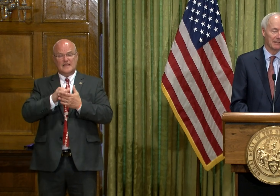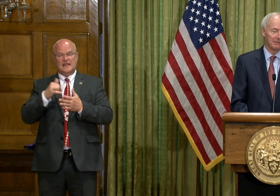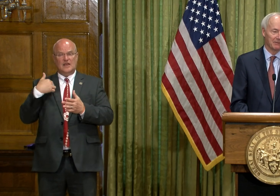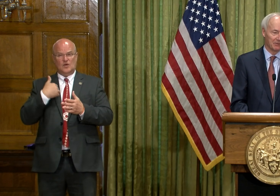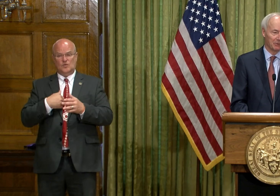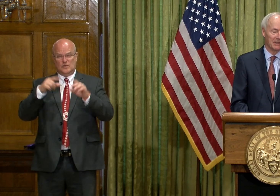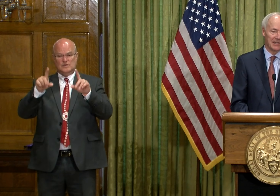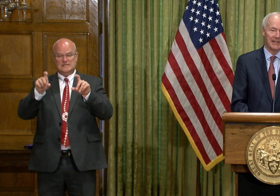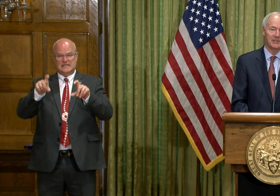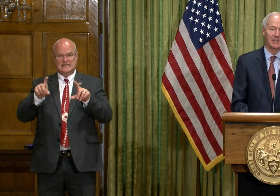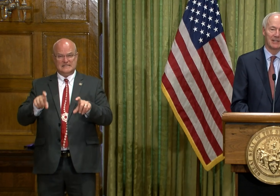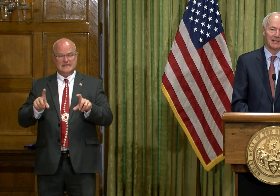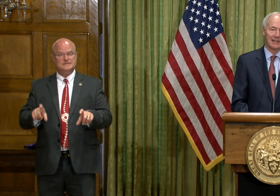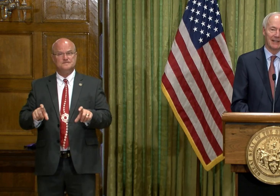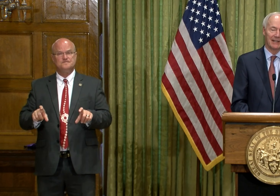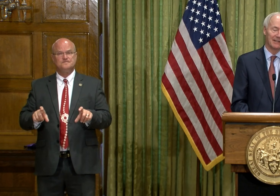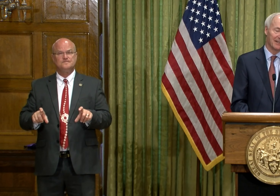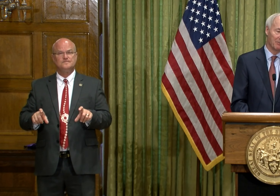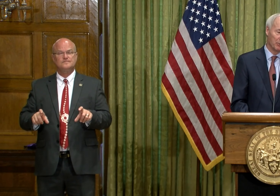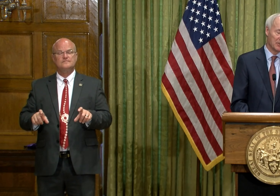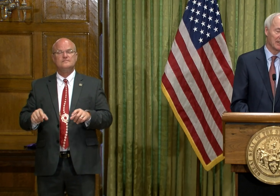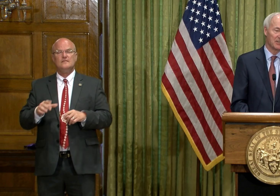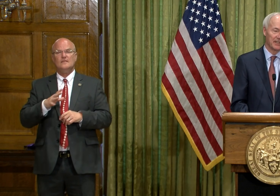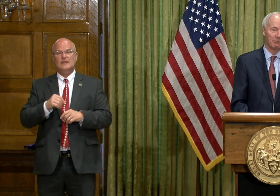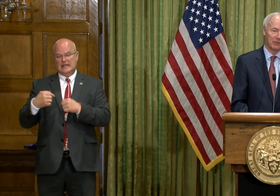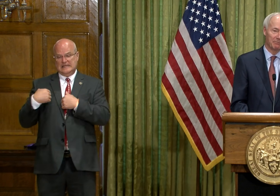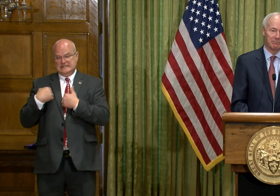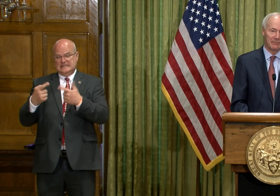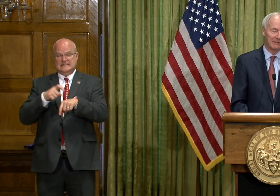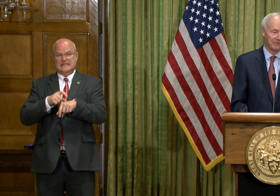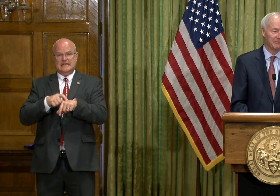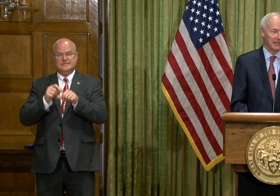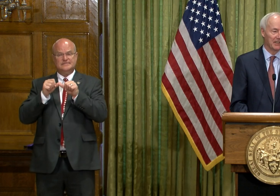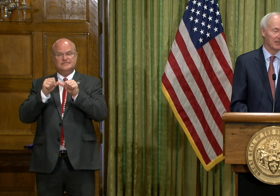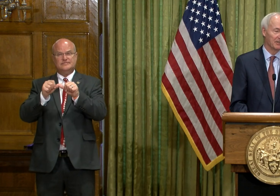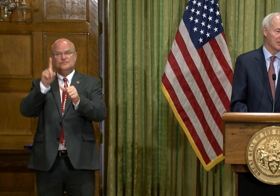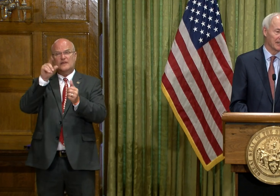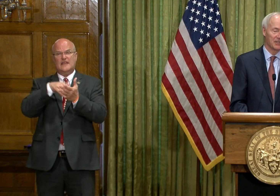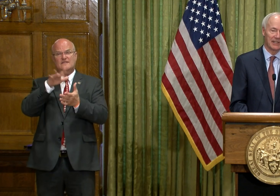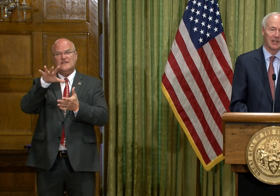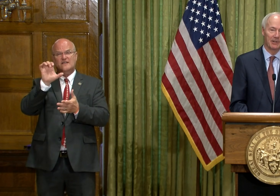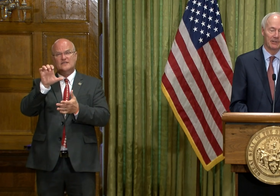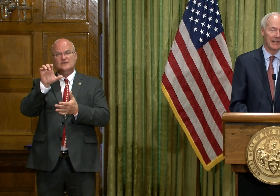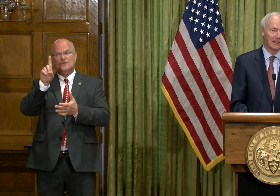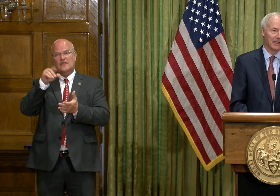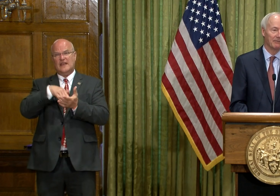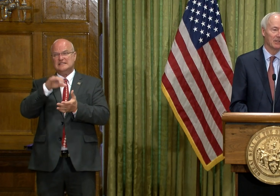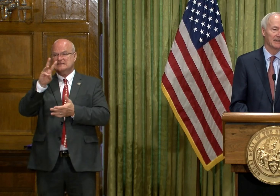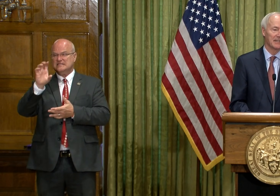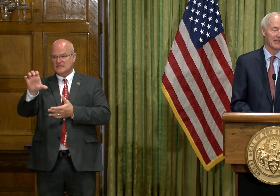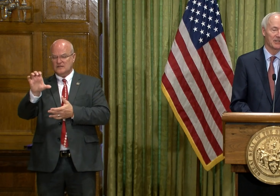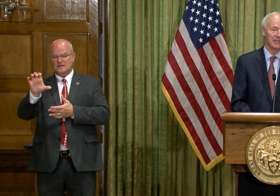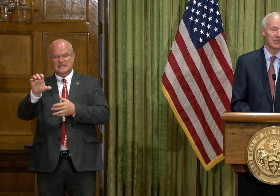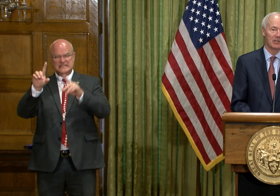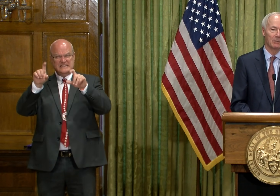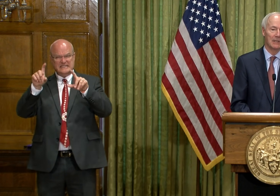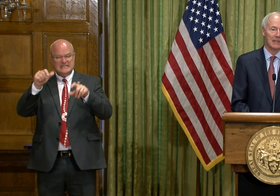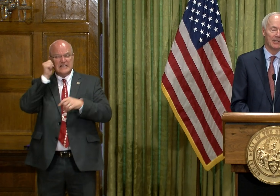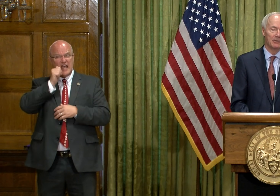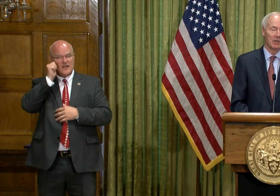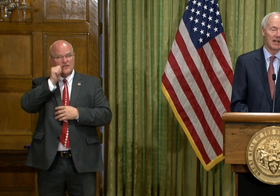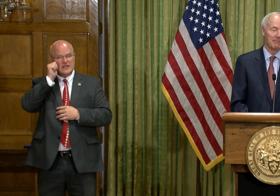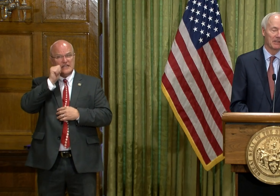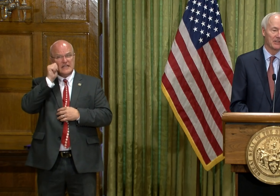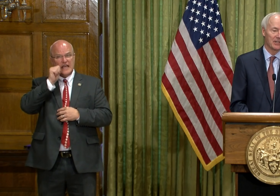we grew to test. And since then, we're at 1,500, 1,600, that level in testing.